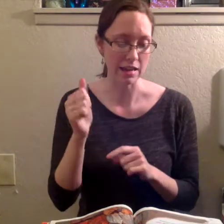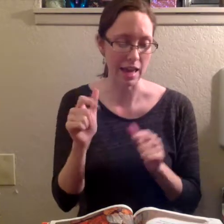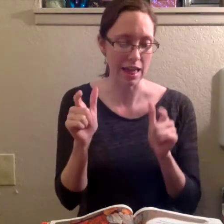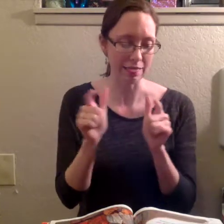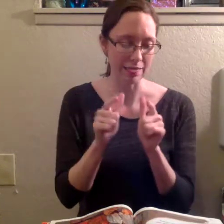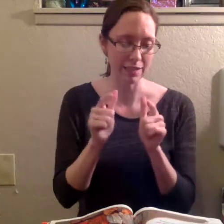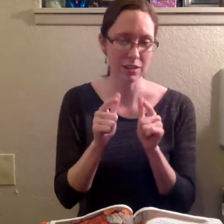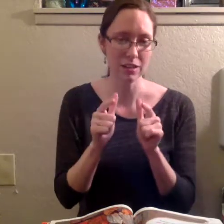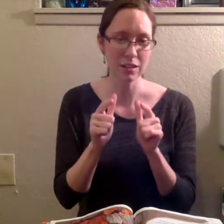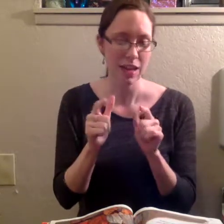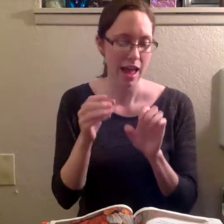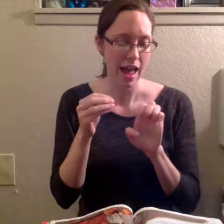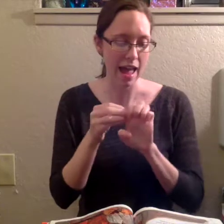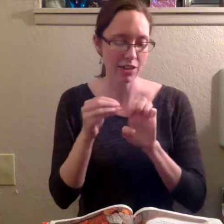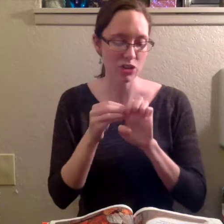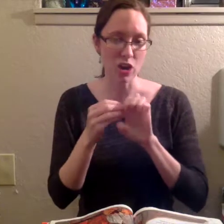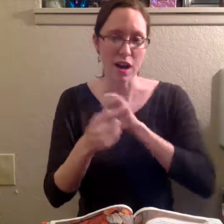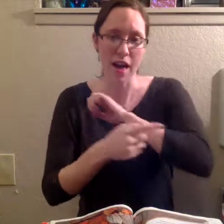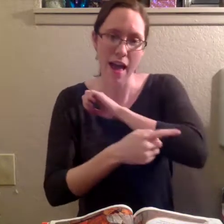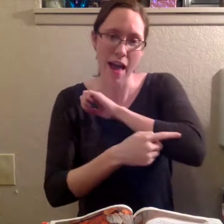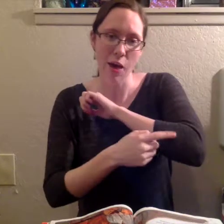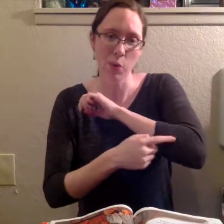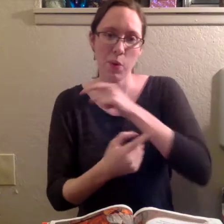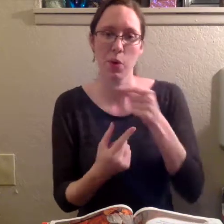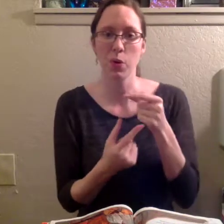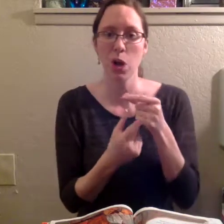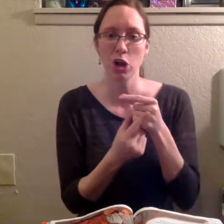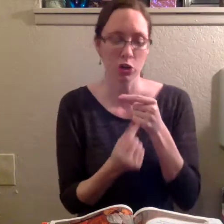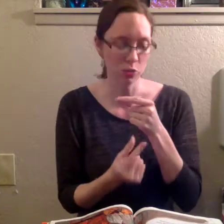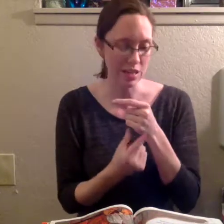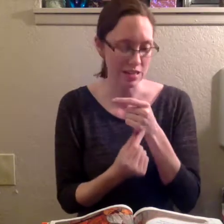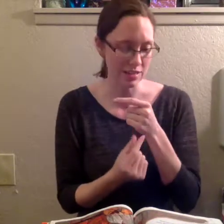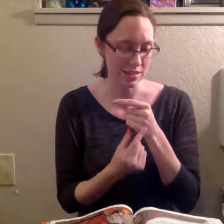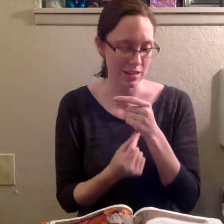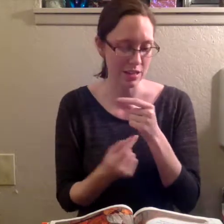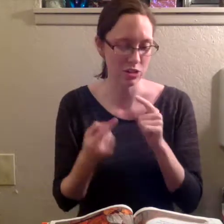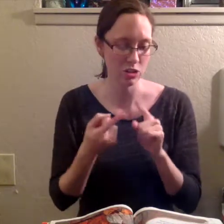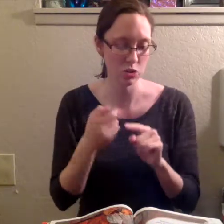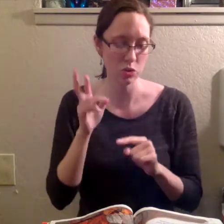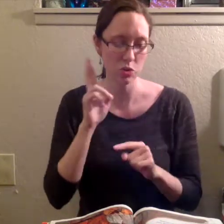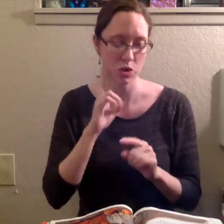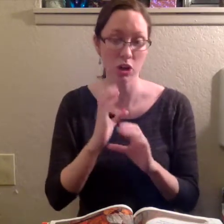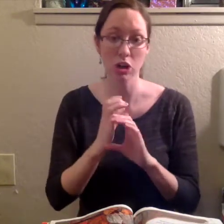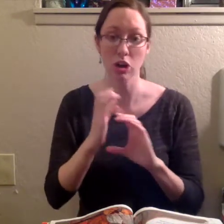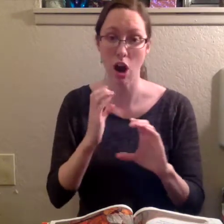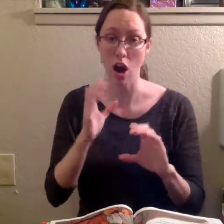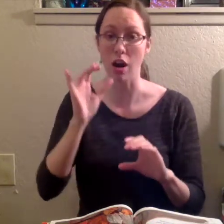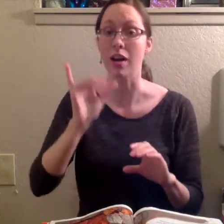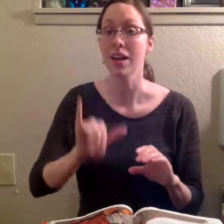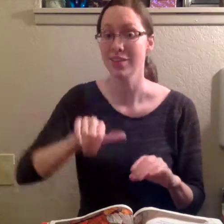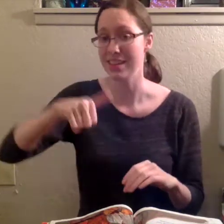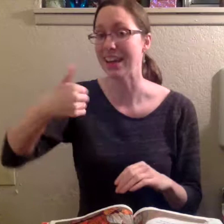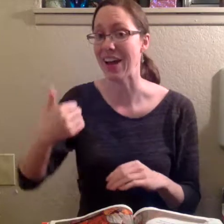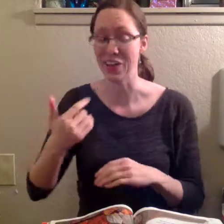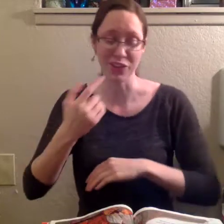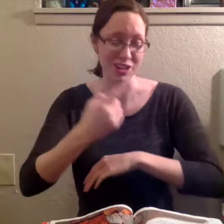a little extra elbow grease to her car the other